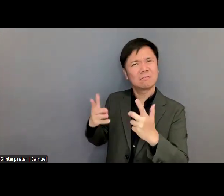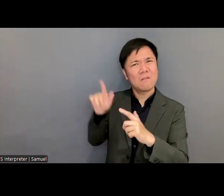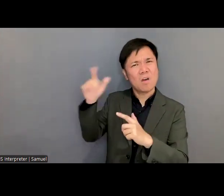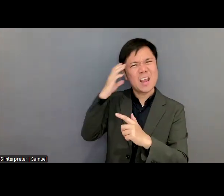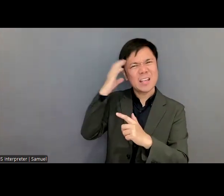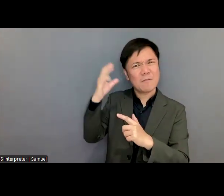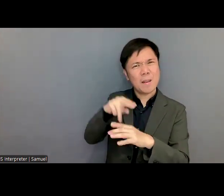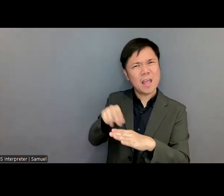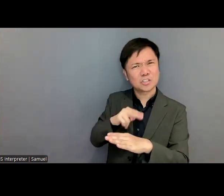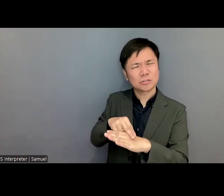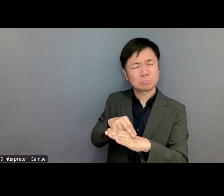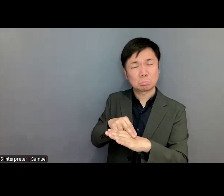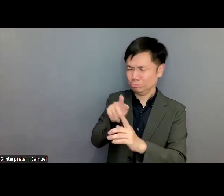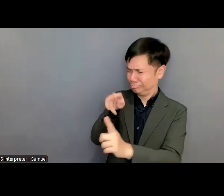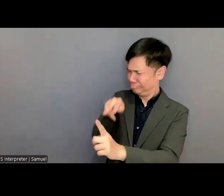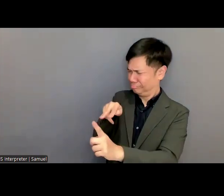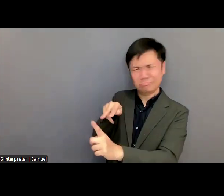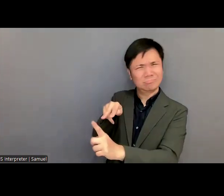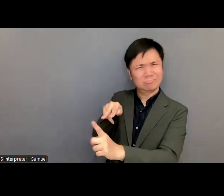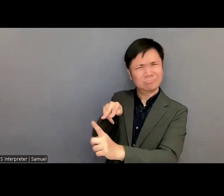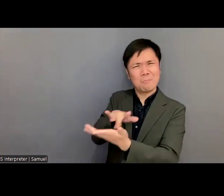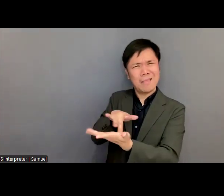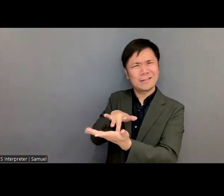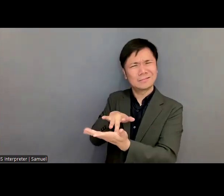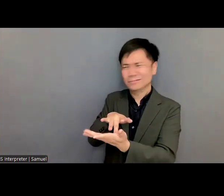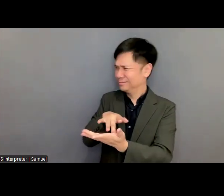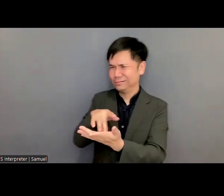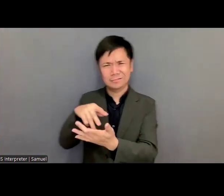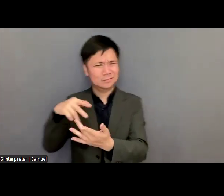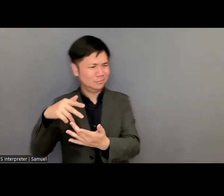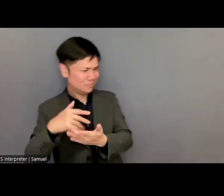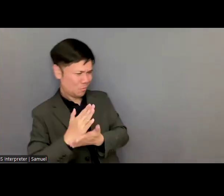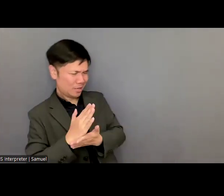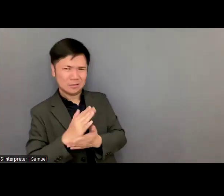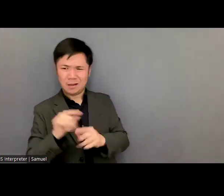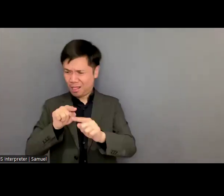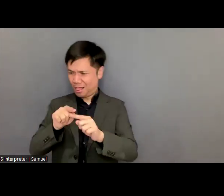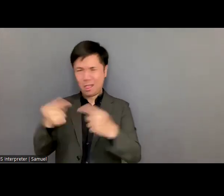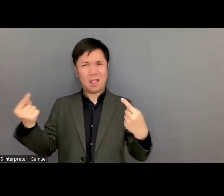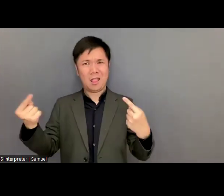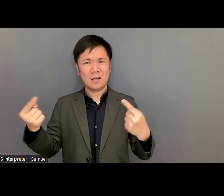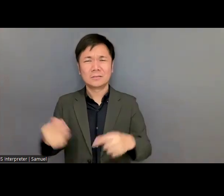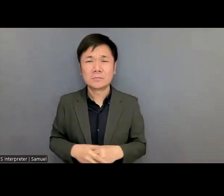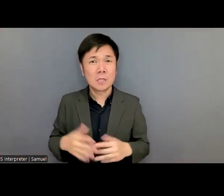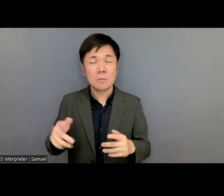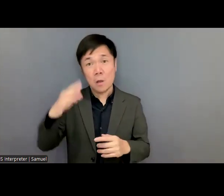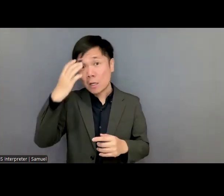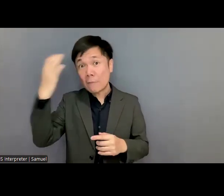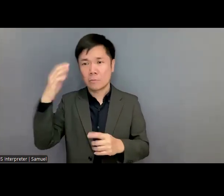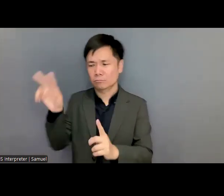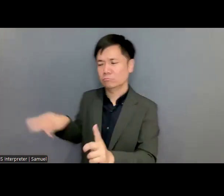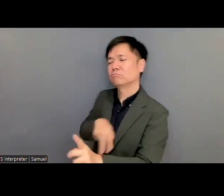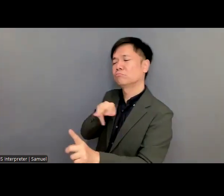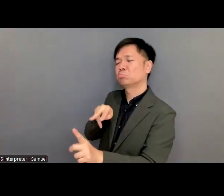level, that is conflicting. And this is where the government is still looking people with disabilities